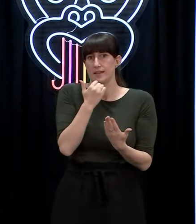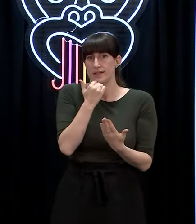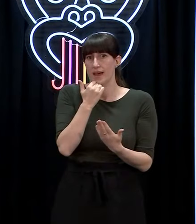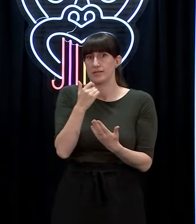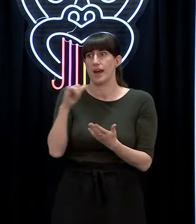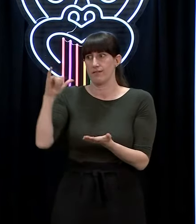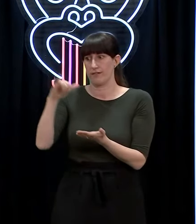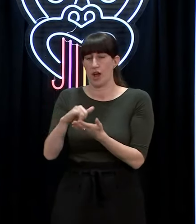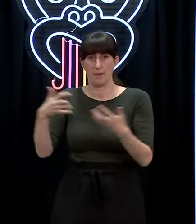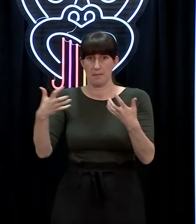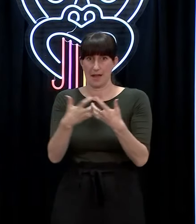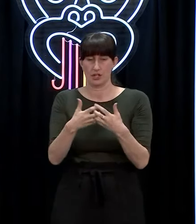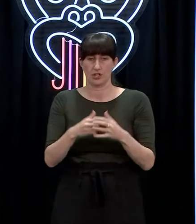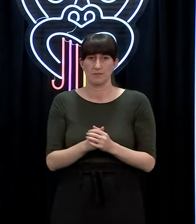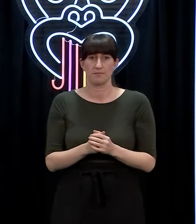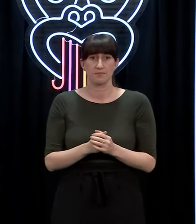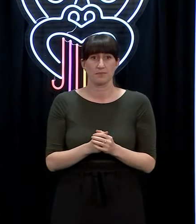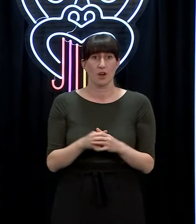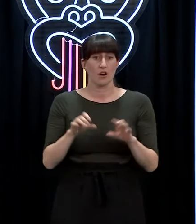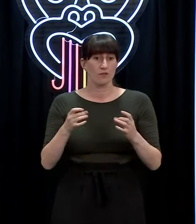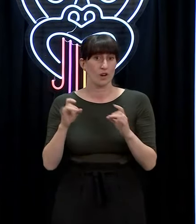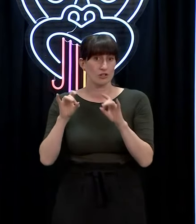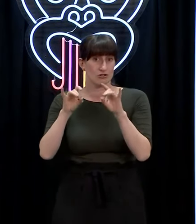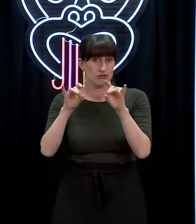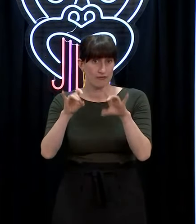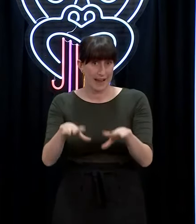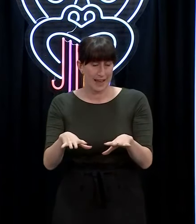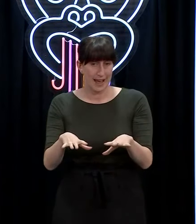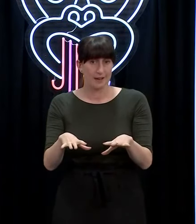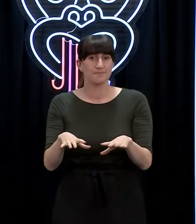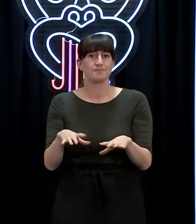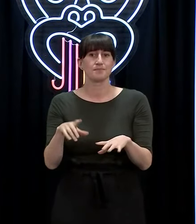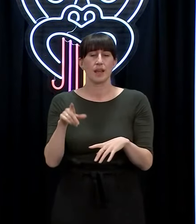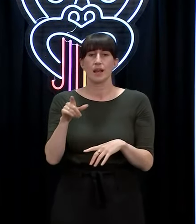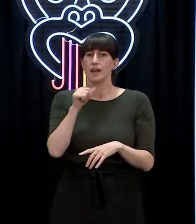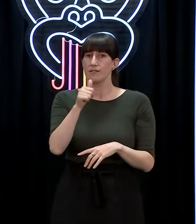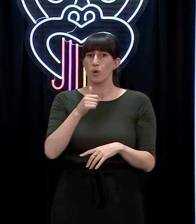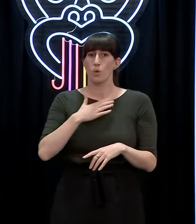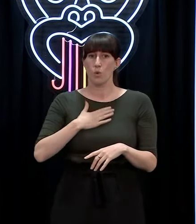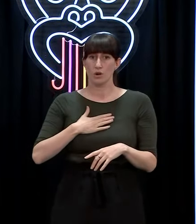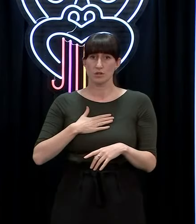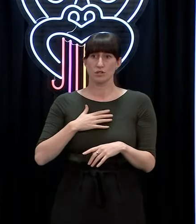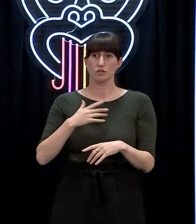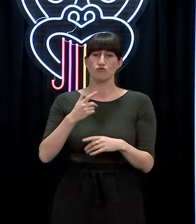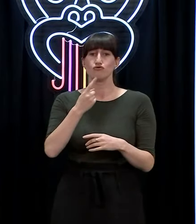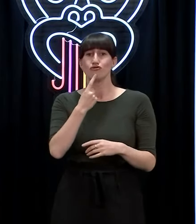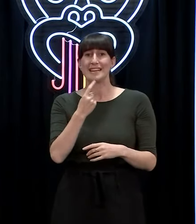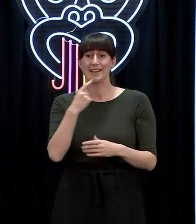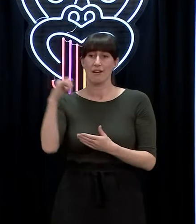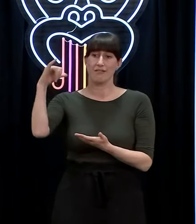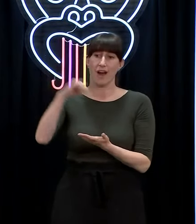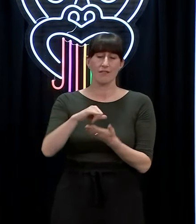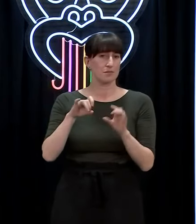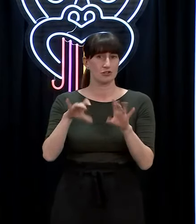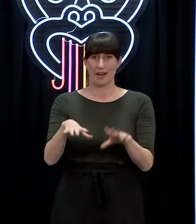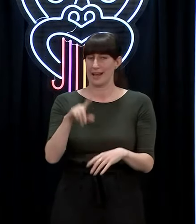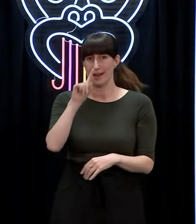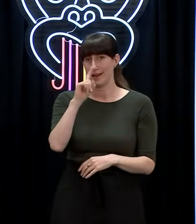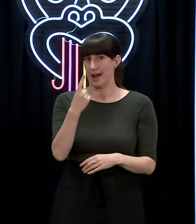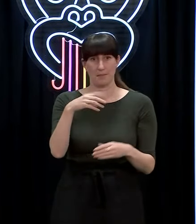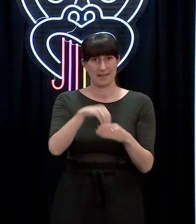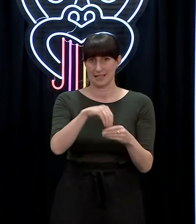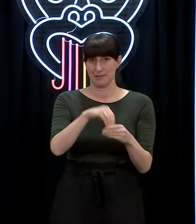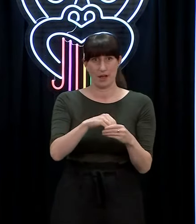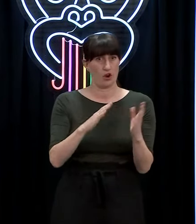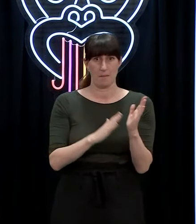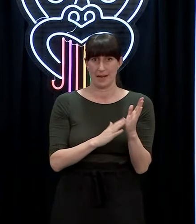to travel from Australia, Monday's voucher release will not include red flights from Australia at this time, so they won't be able to participate